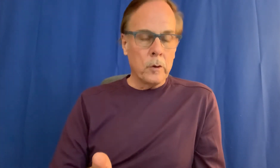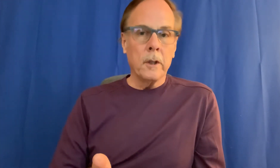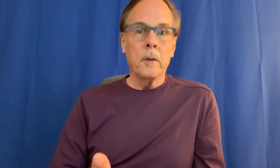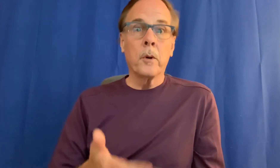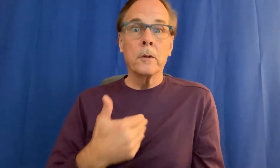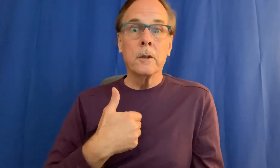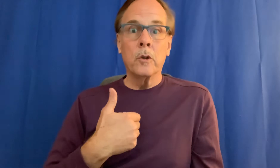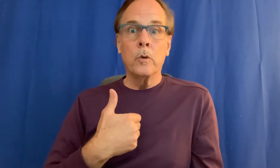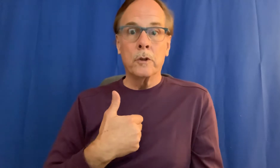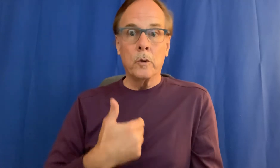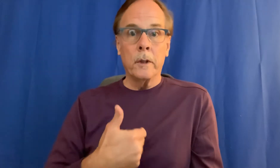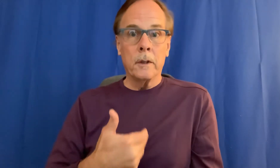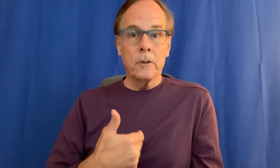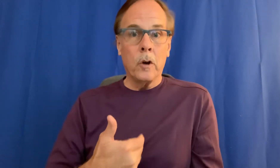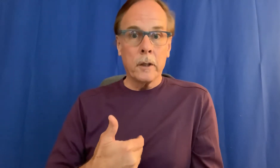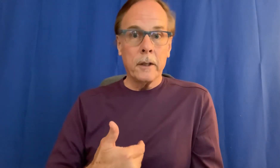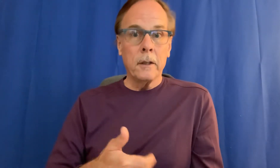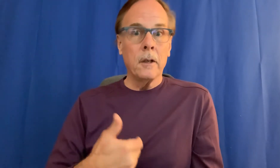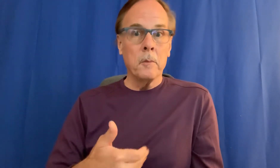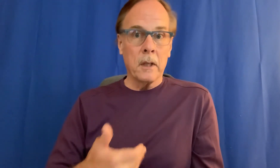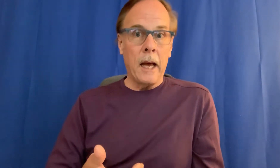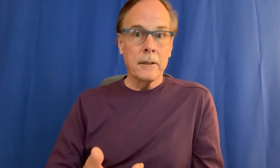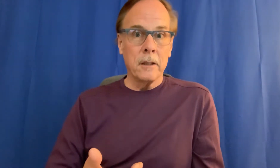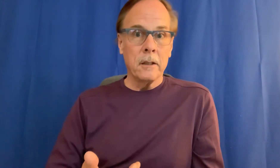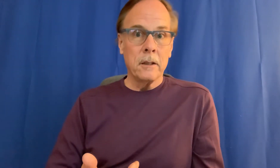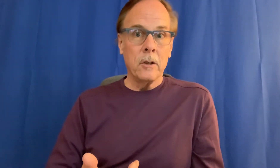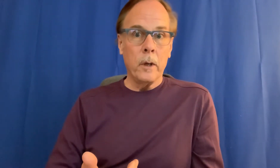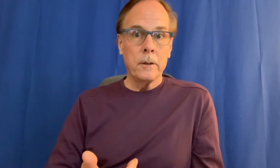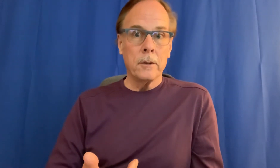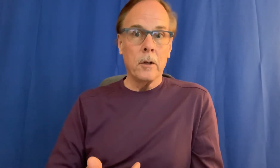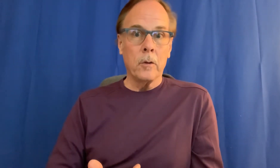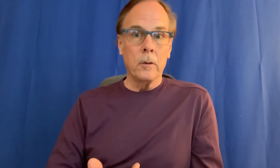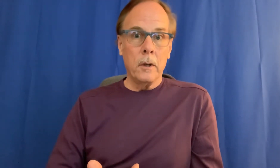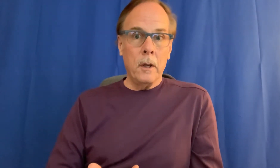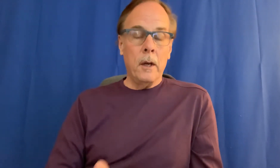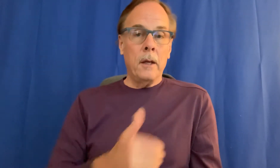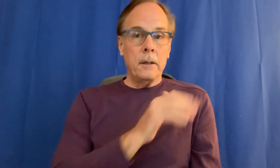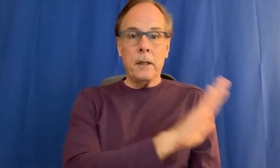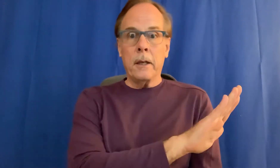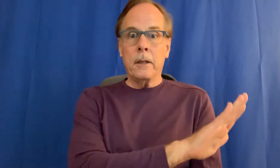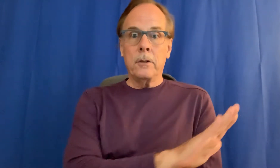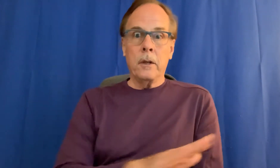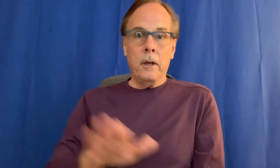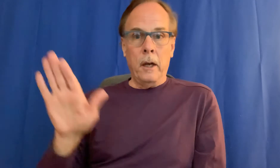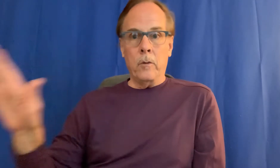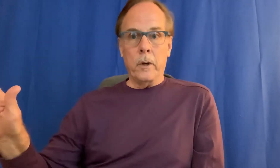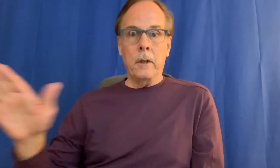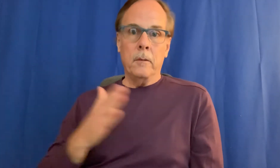the person who is doing the talking comes last in the sequence. So Sage, Henry,